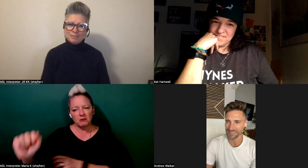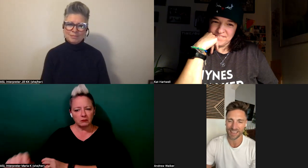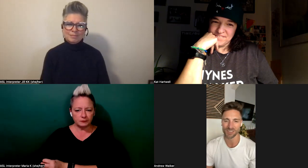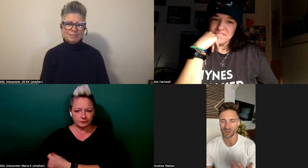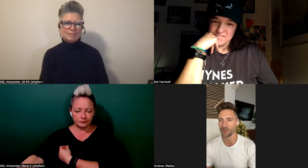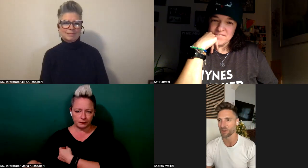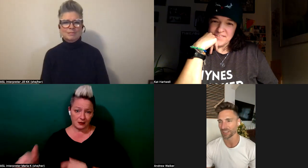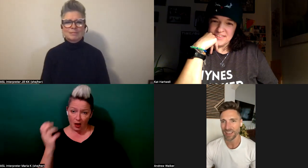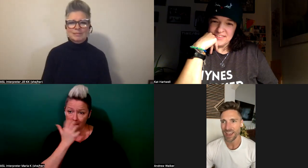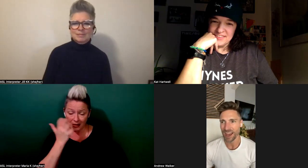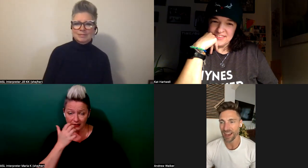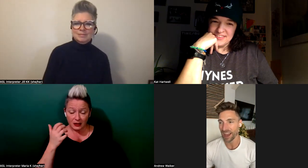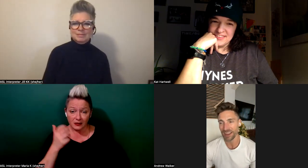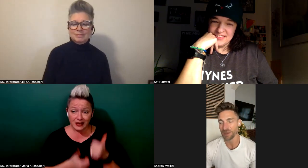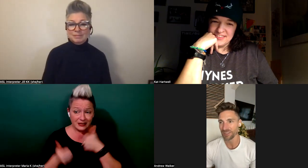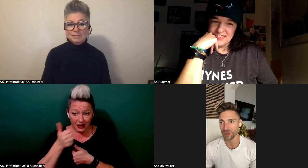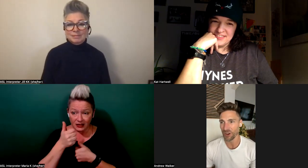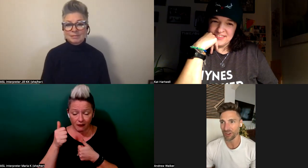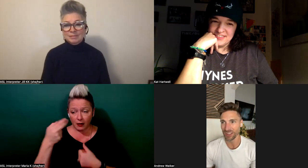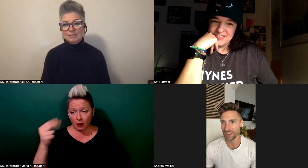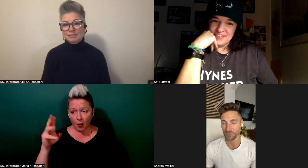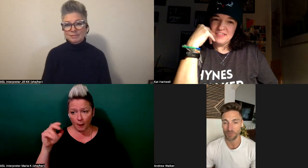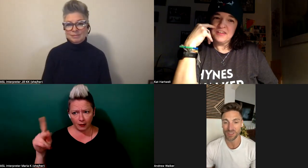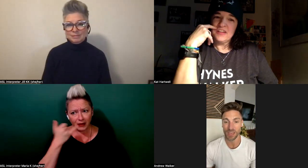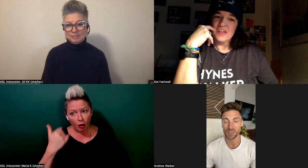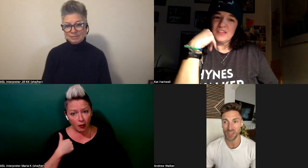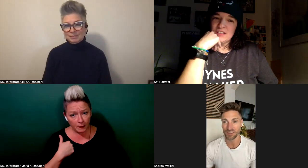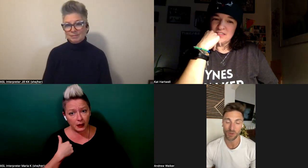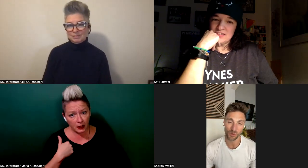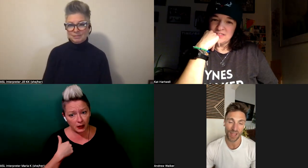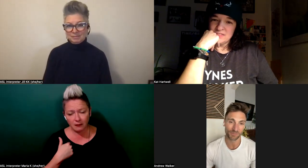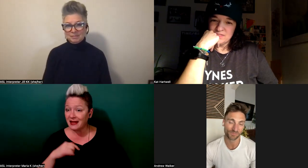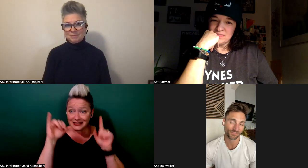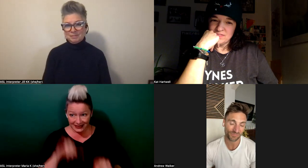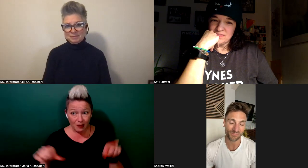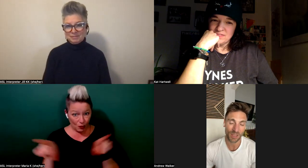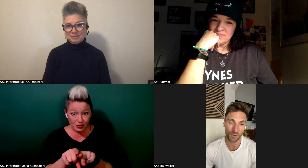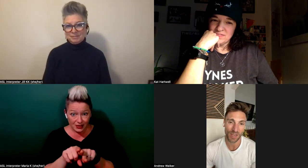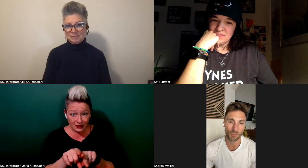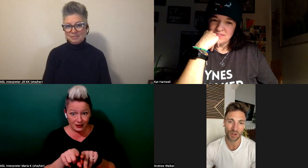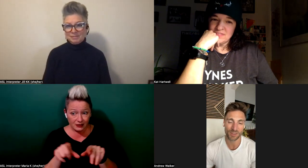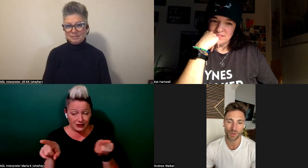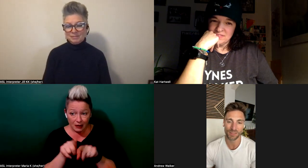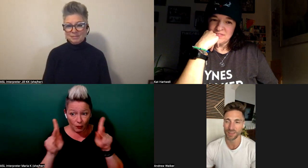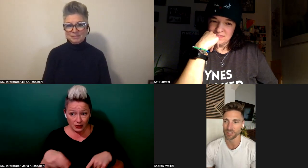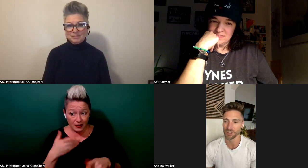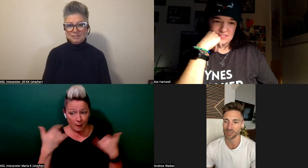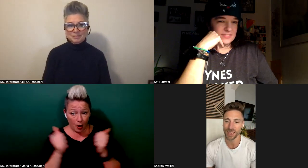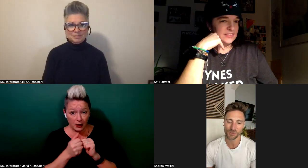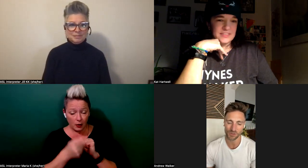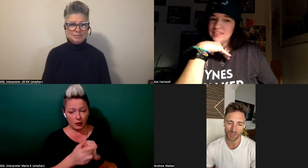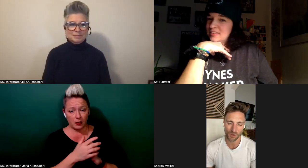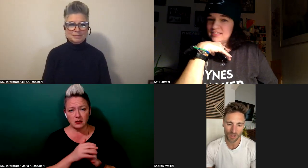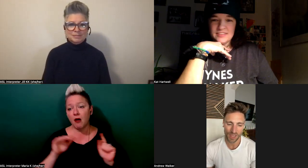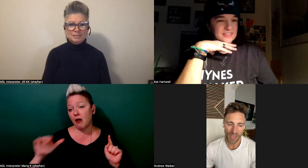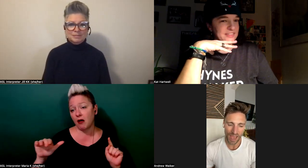amazing these execs are at Hallmark. I ended up getting the call from the same exec that we were at the party with, and she goes, "Hey,